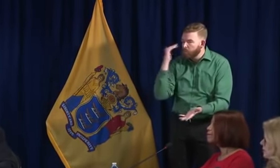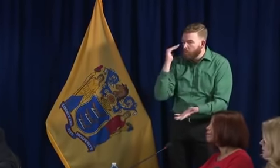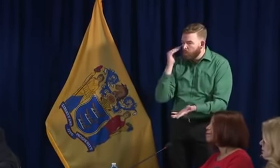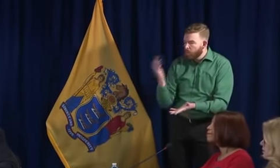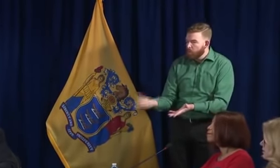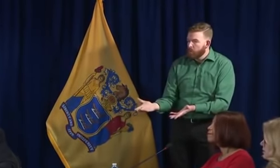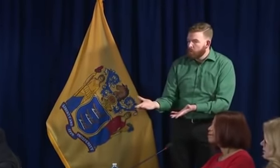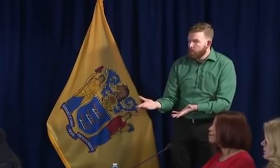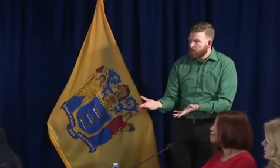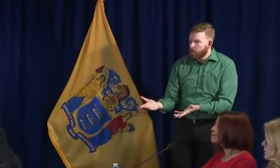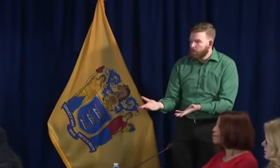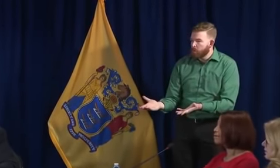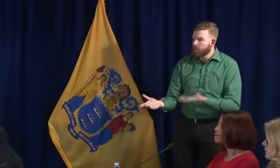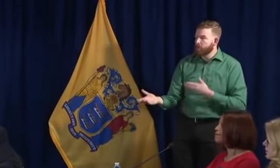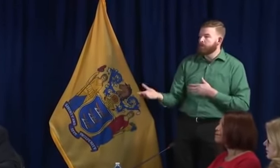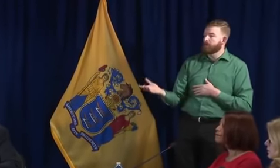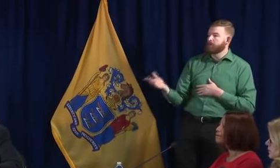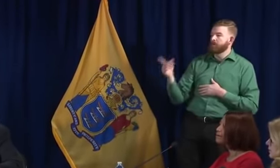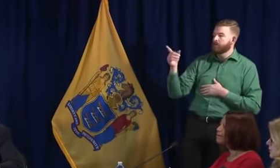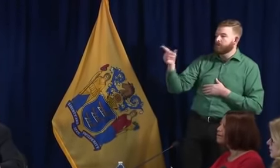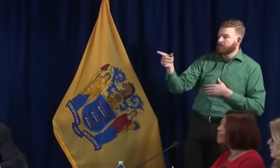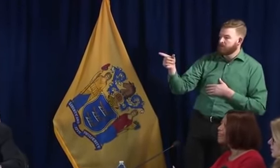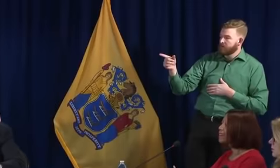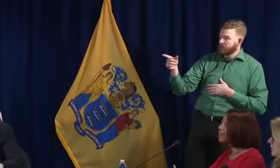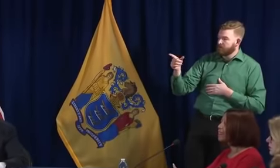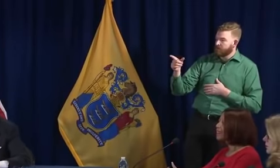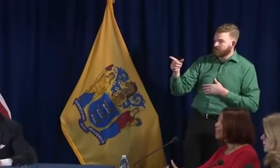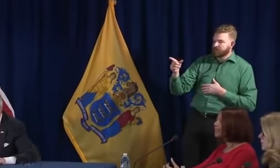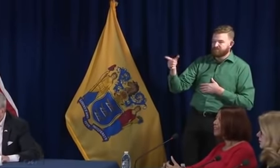Ed, do you want to get that?